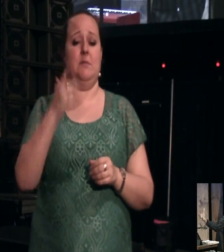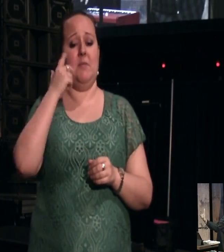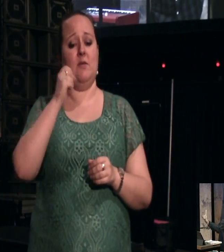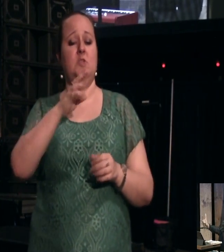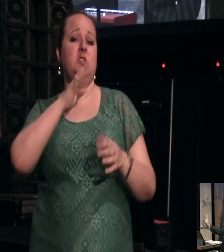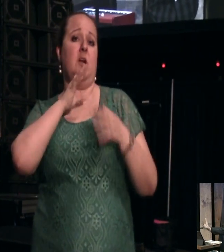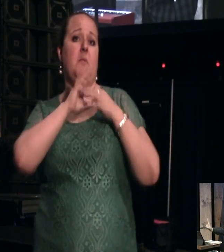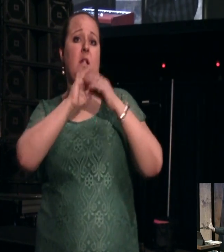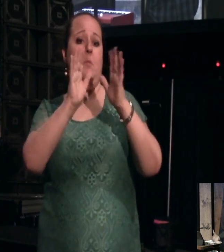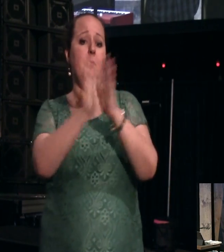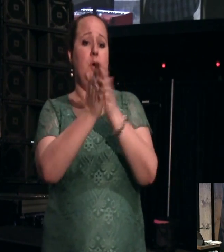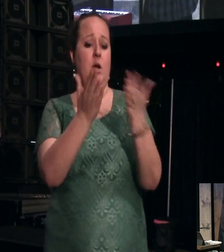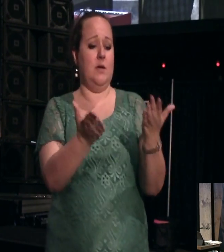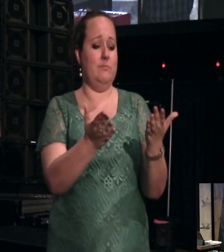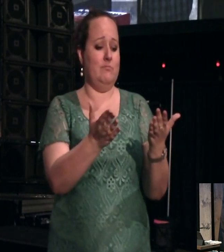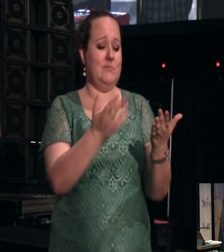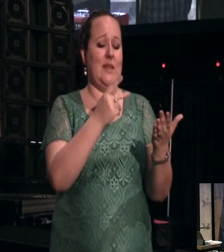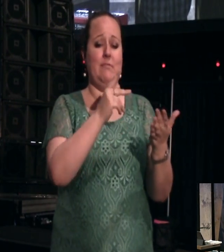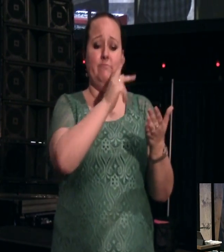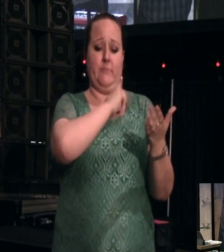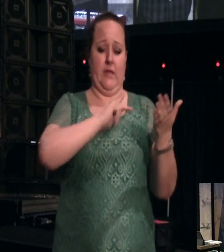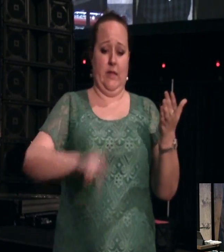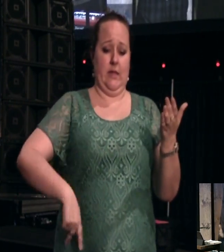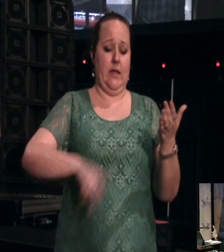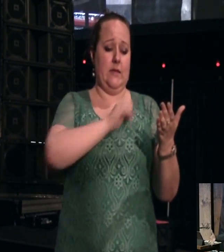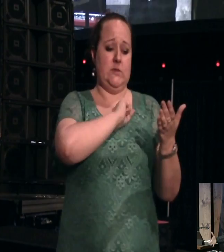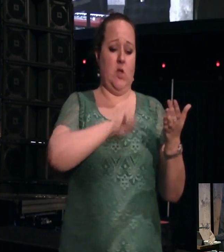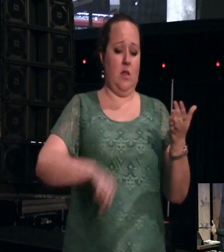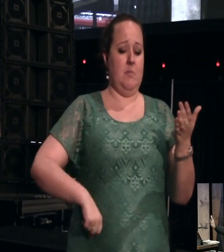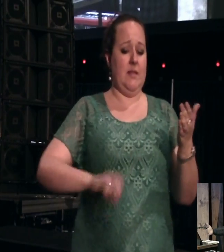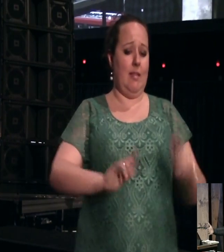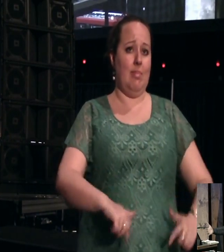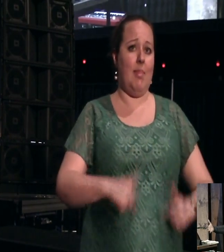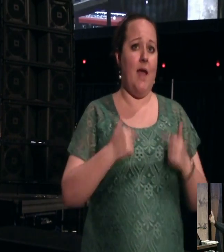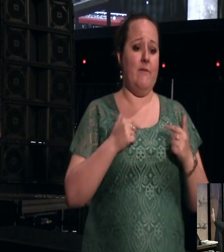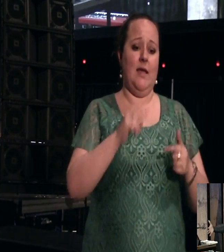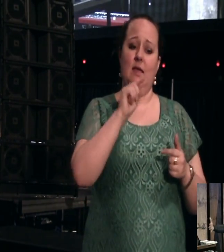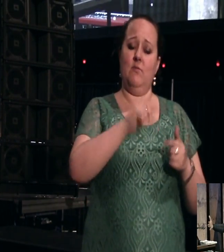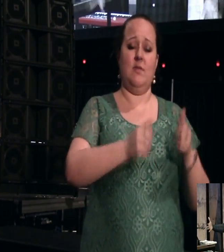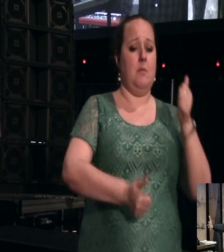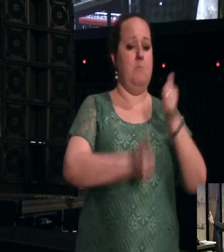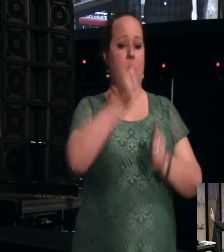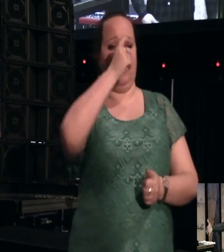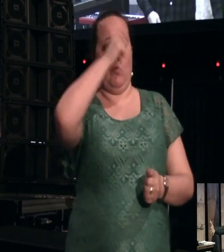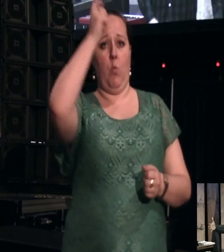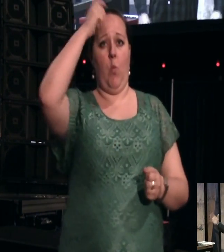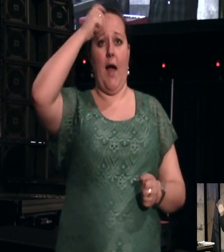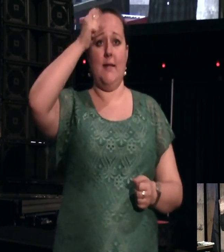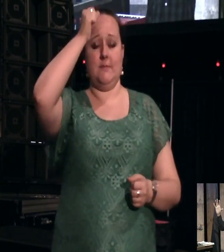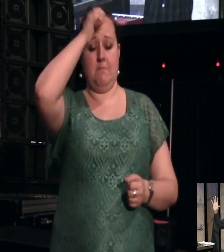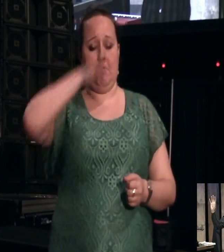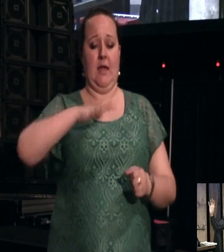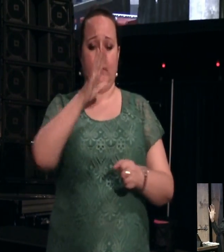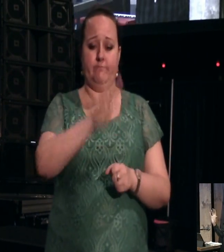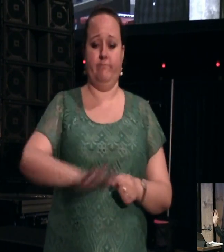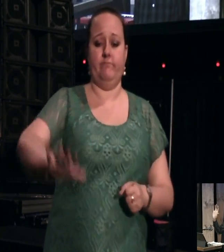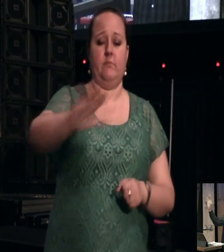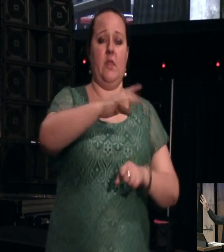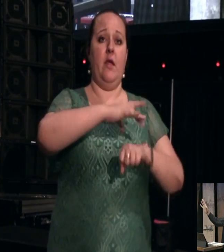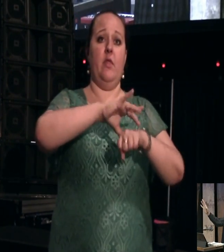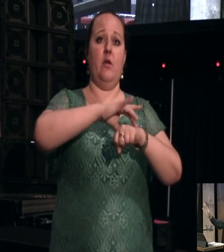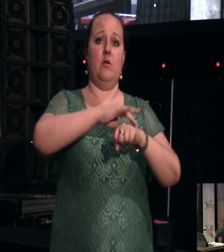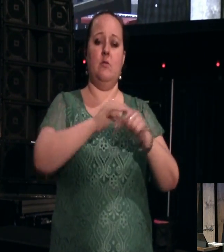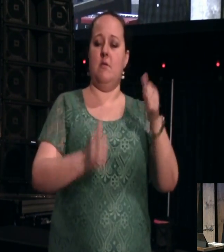is something we should listen to, because we're talking about a book where we've just seen a lot of King Solomon's life. King Solomon was